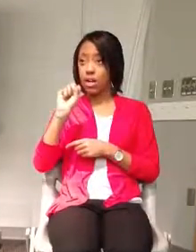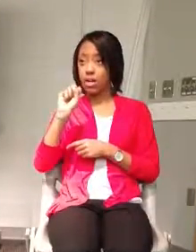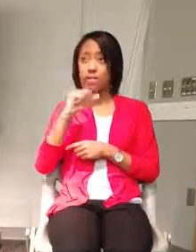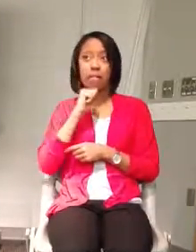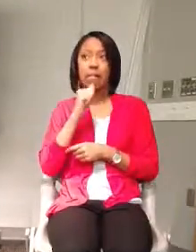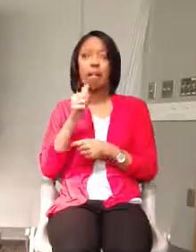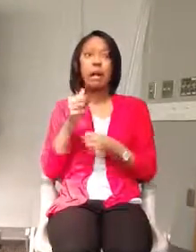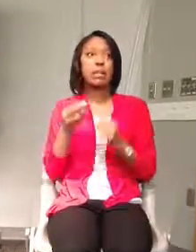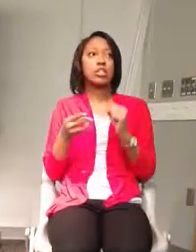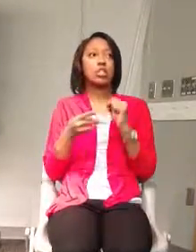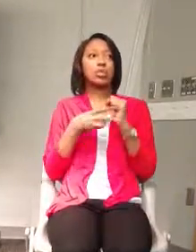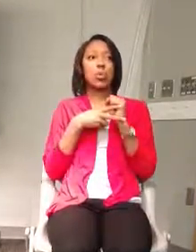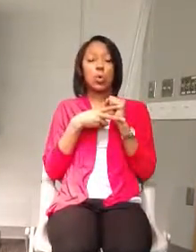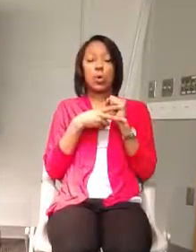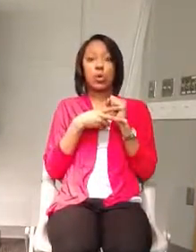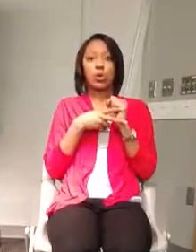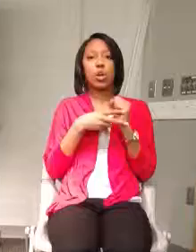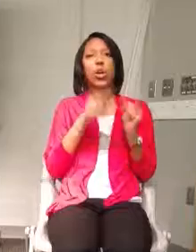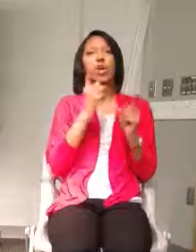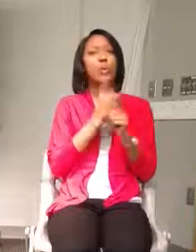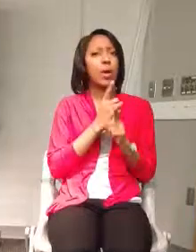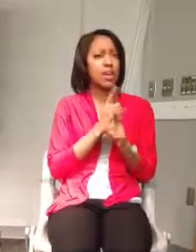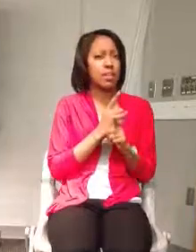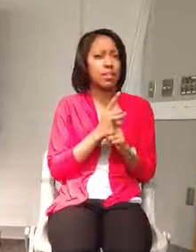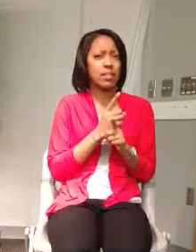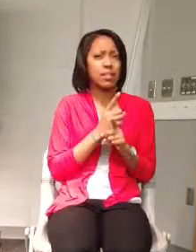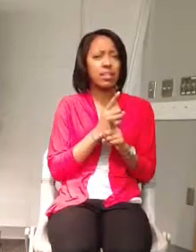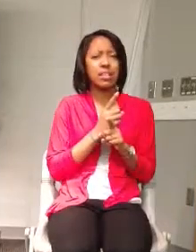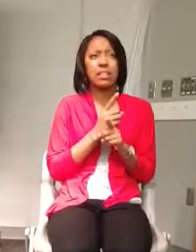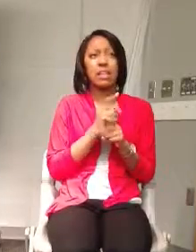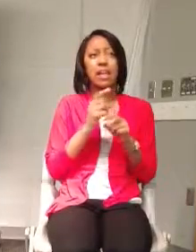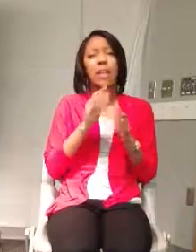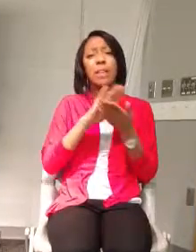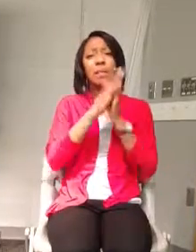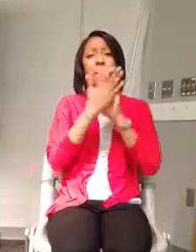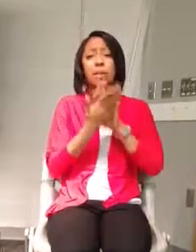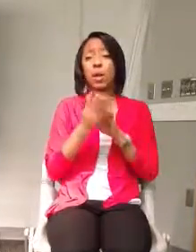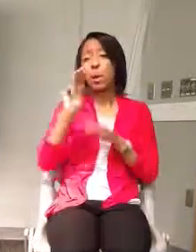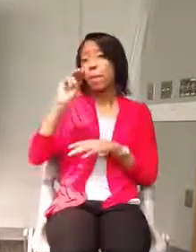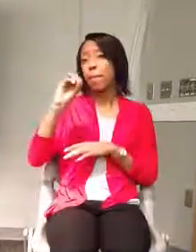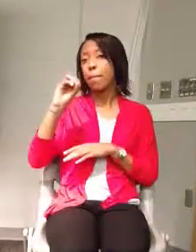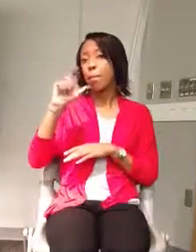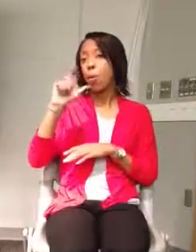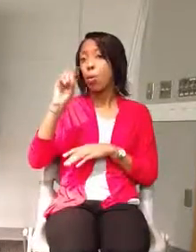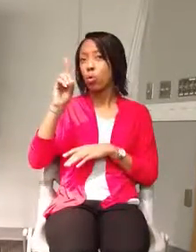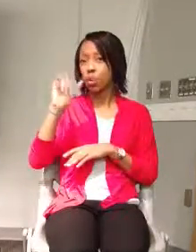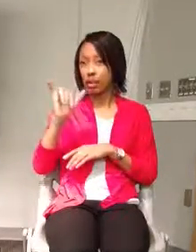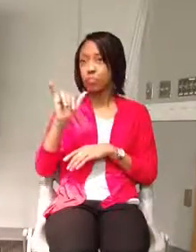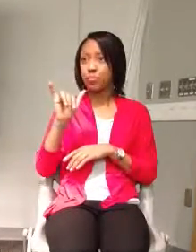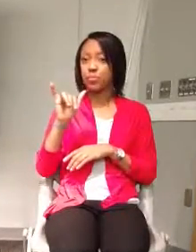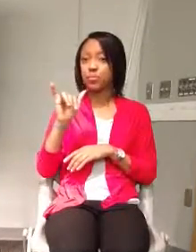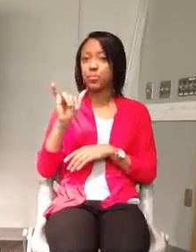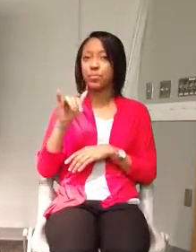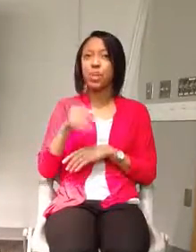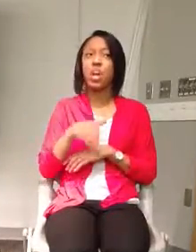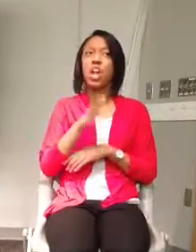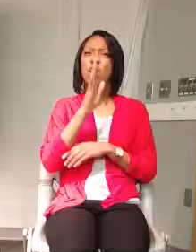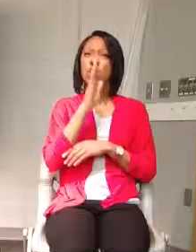get moldy, it creates these aflatoxins. Aflatoxins are directly implicated in the development of liver